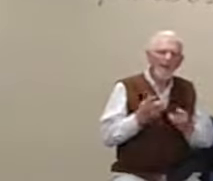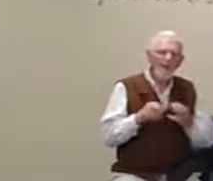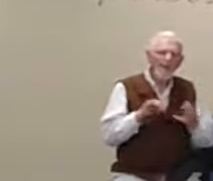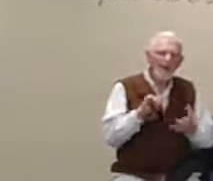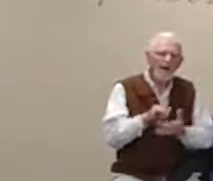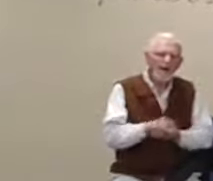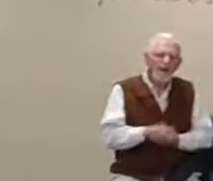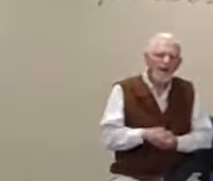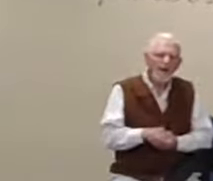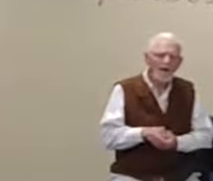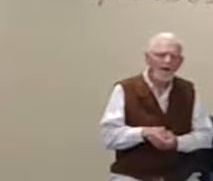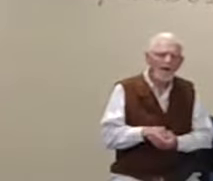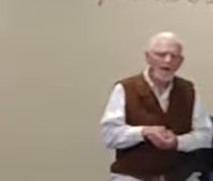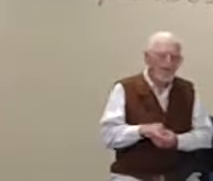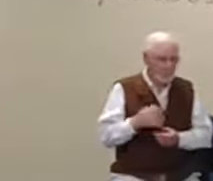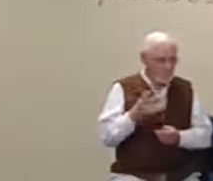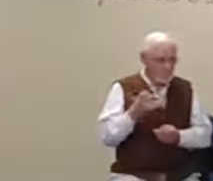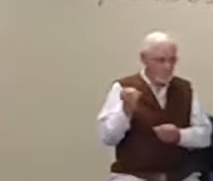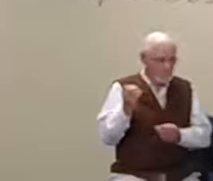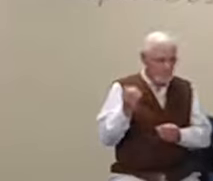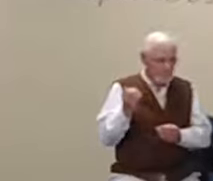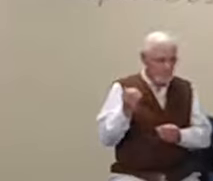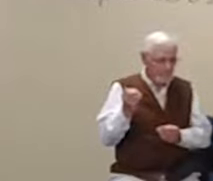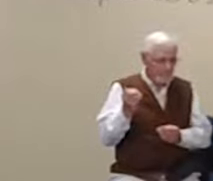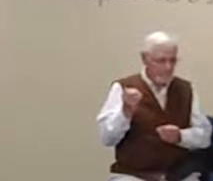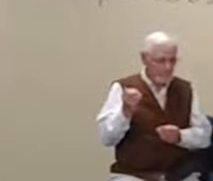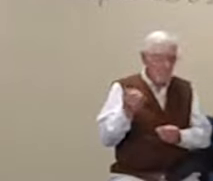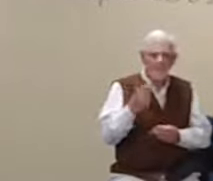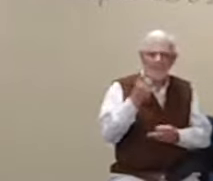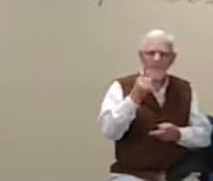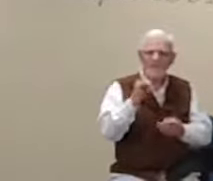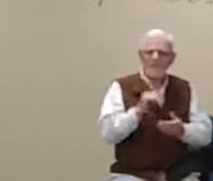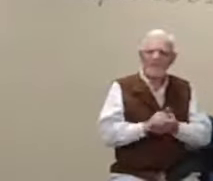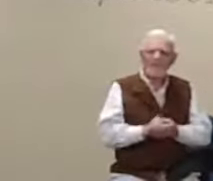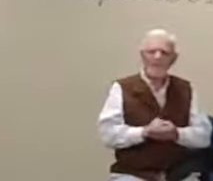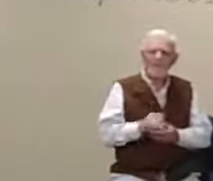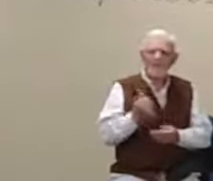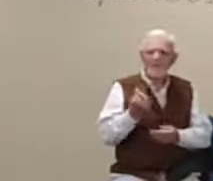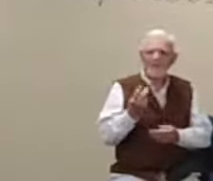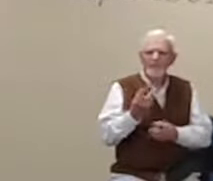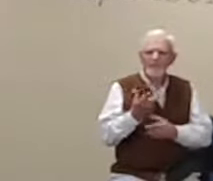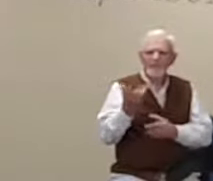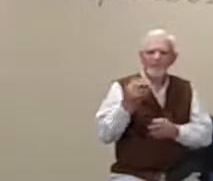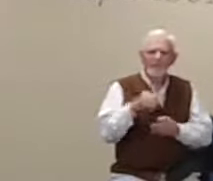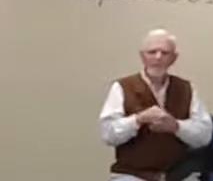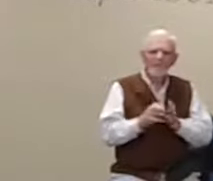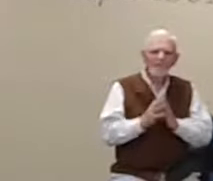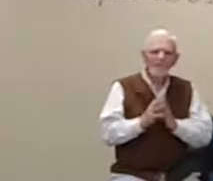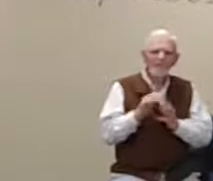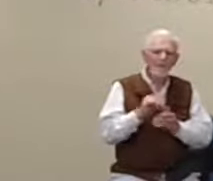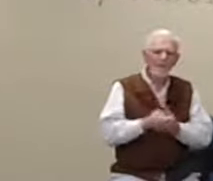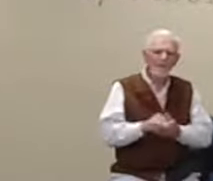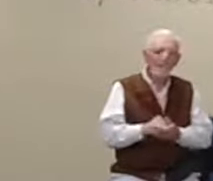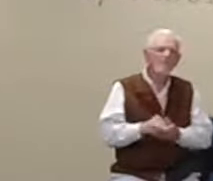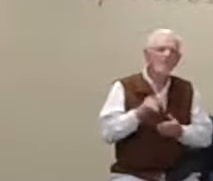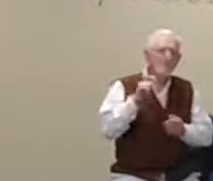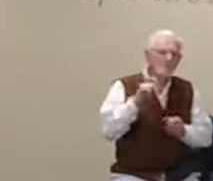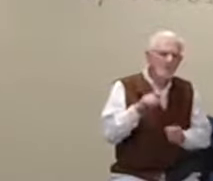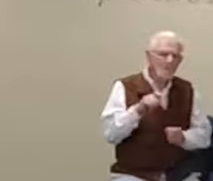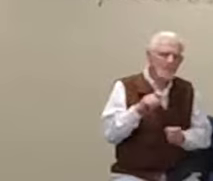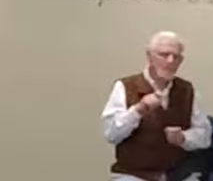that? And I think that there is just a couple of things in this prayer that we absolutely have